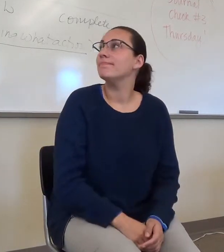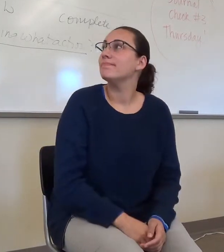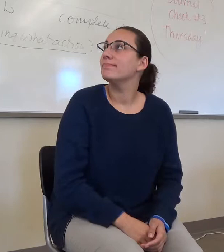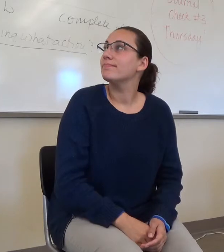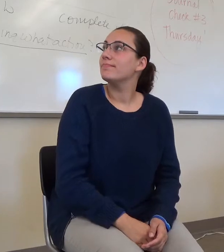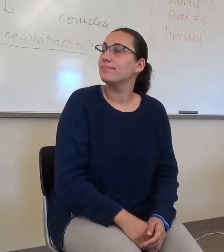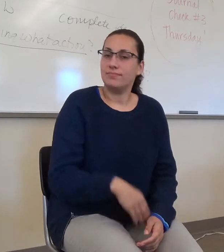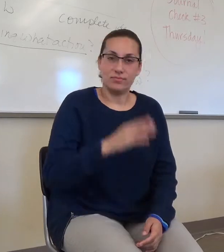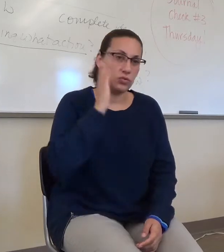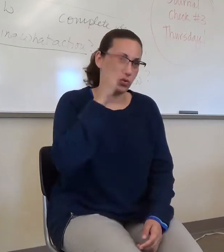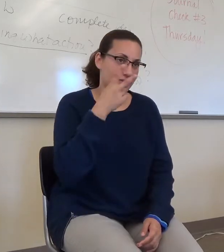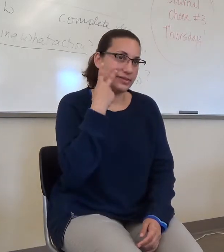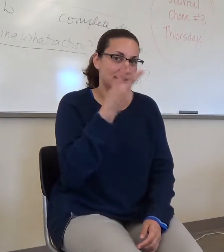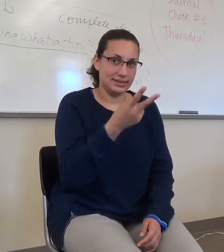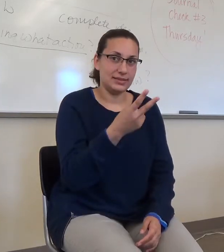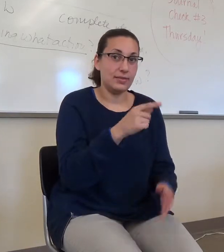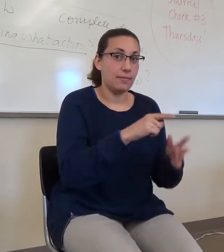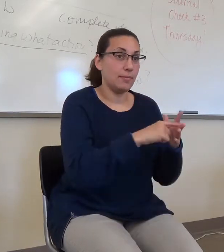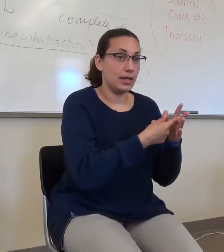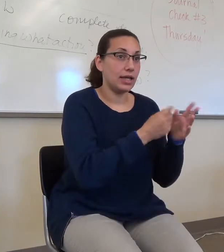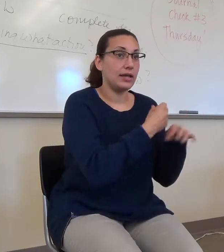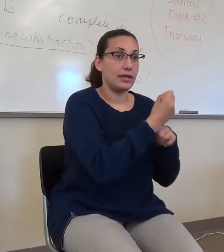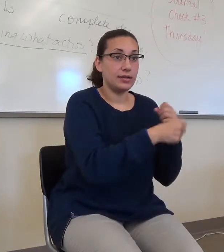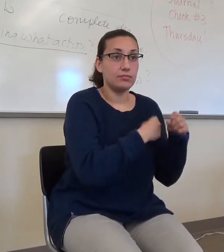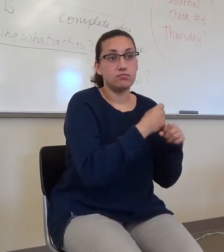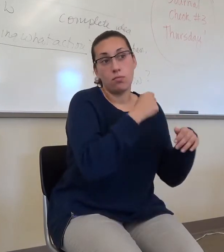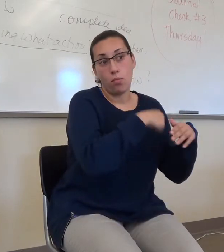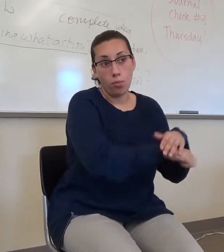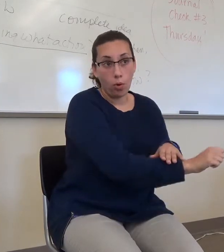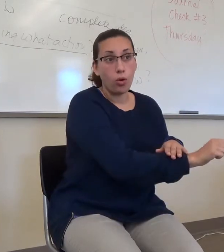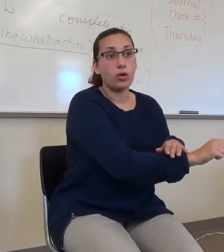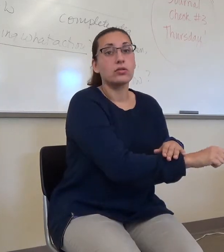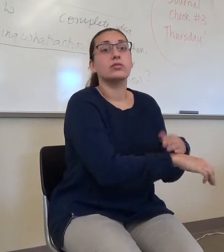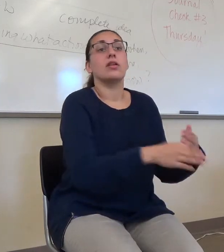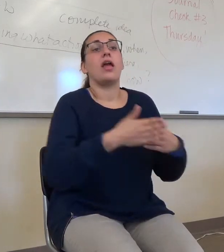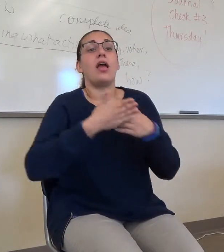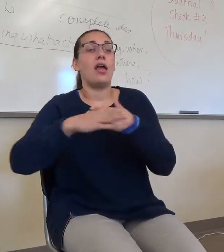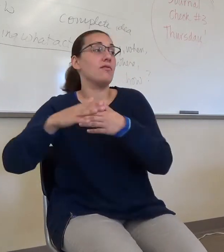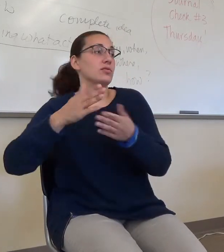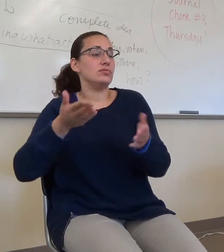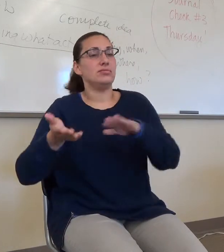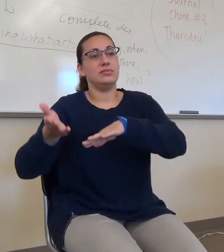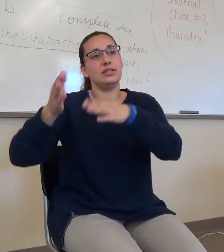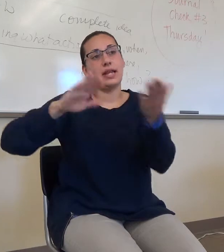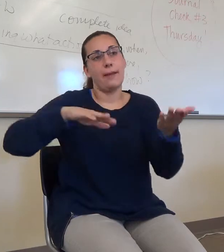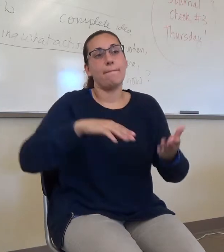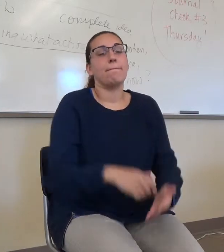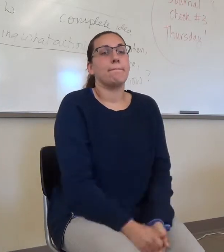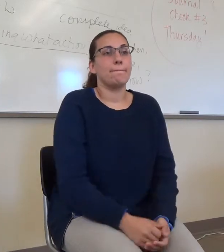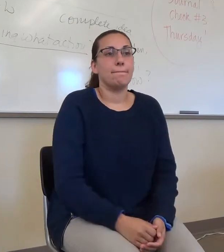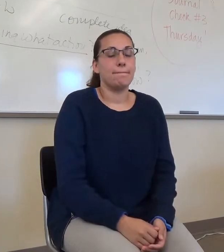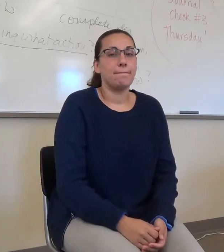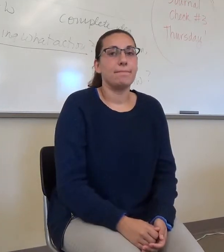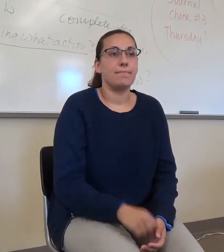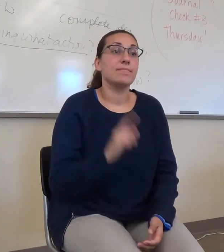see something like this right after a person's name at the beginning, that's a pretty good clue. This is going to give you his life